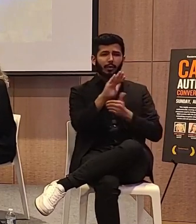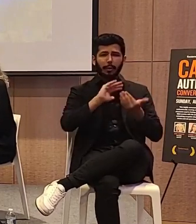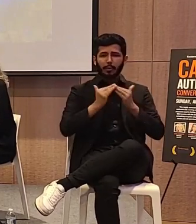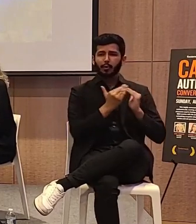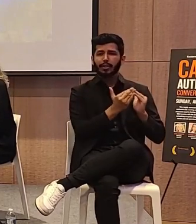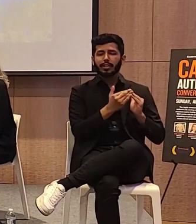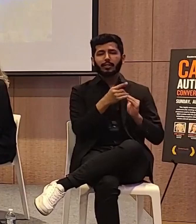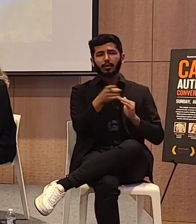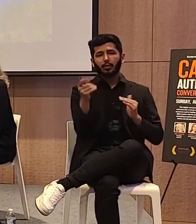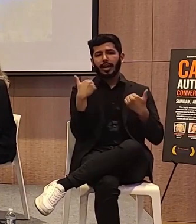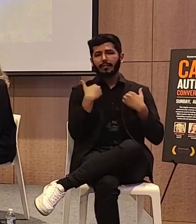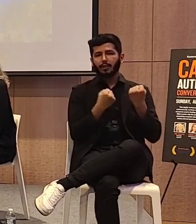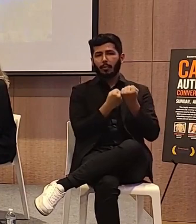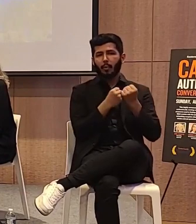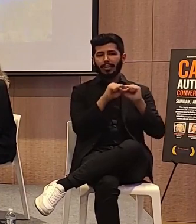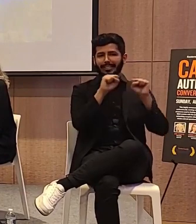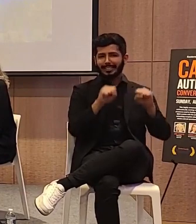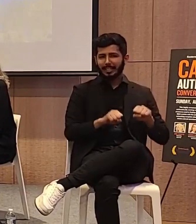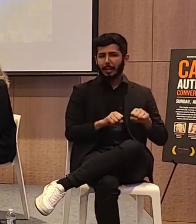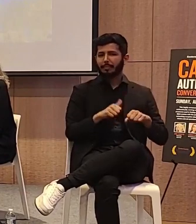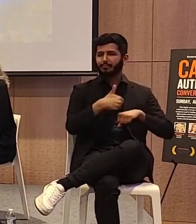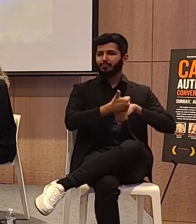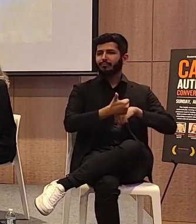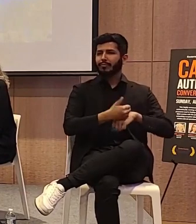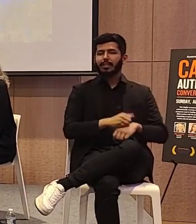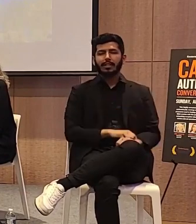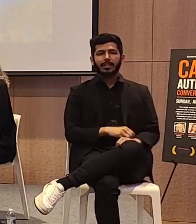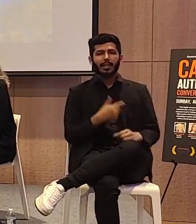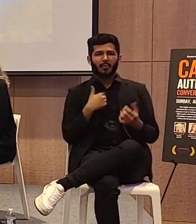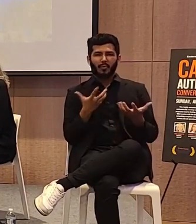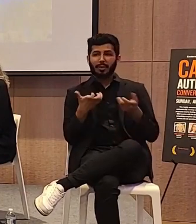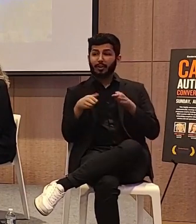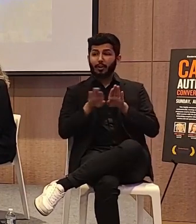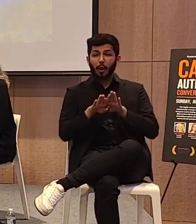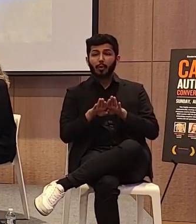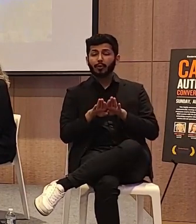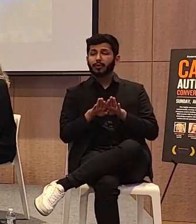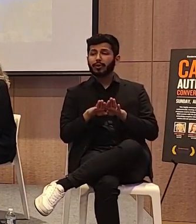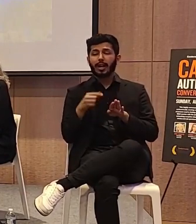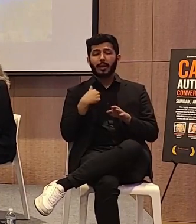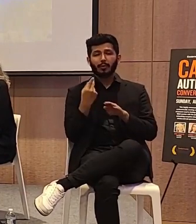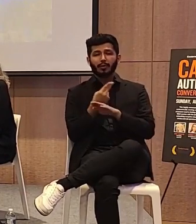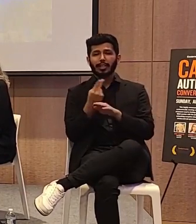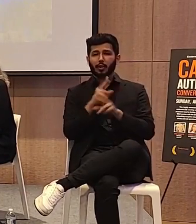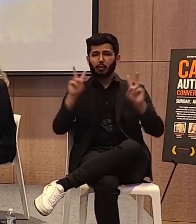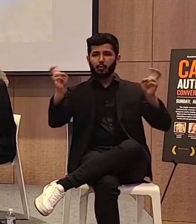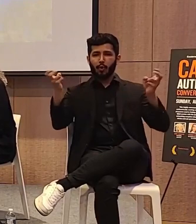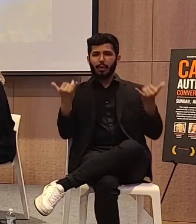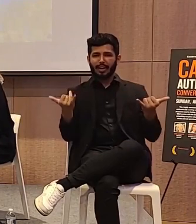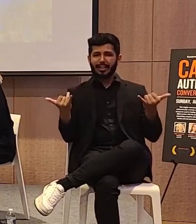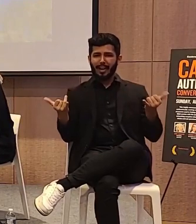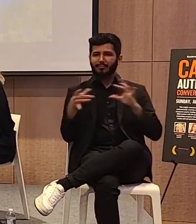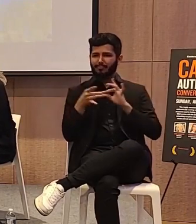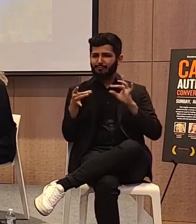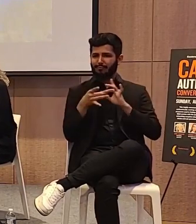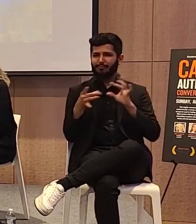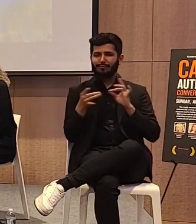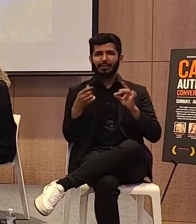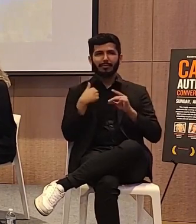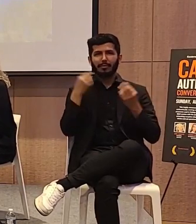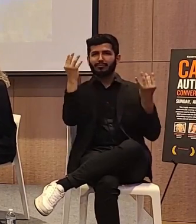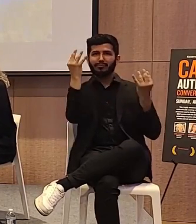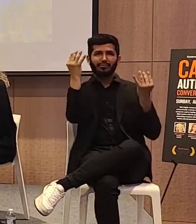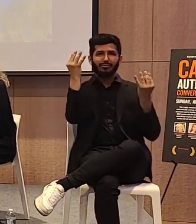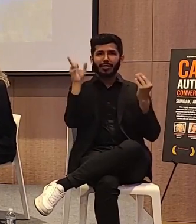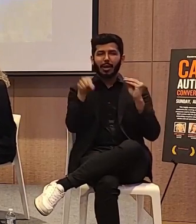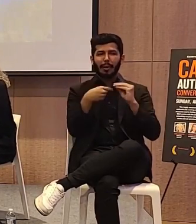As just a closing note, you can tell because I'm bringing it up again, Maureen Ryan's book. It's what I'm reading right now. And so it's heavily in my head about a